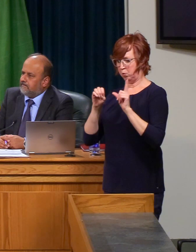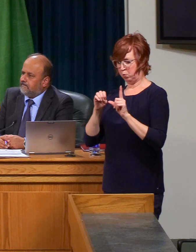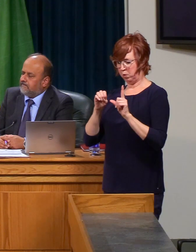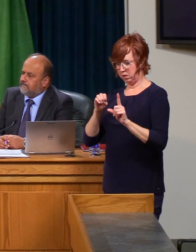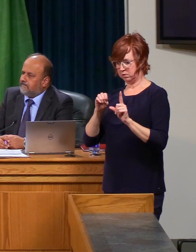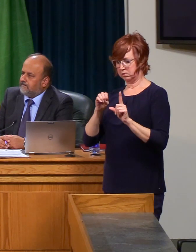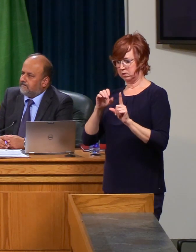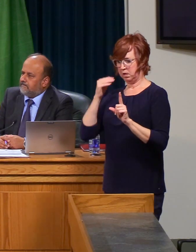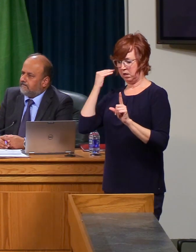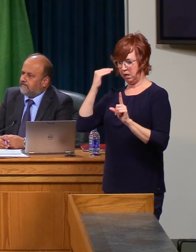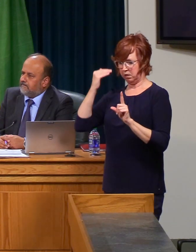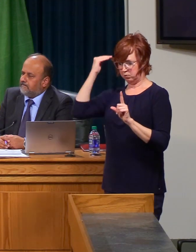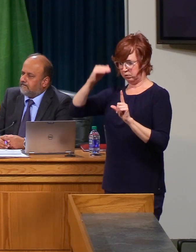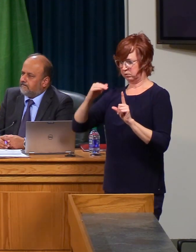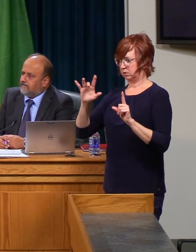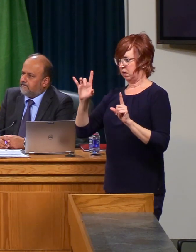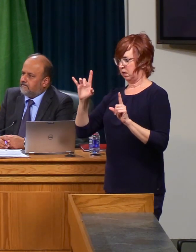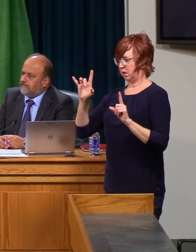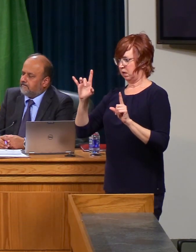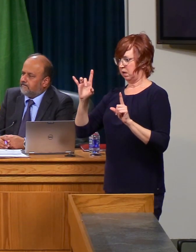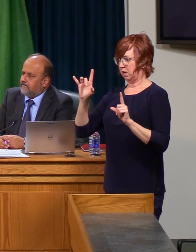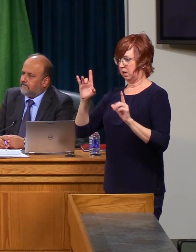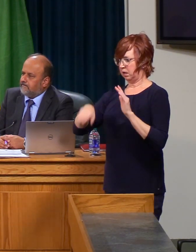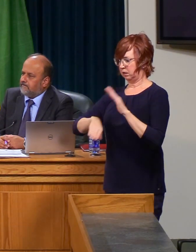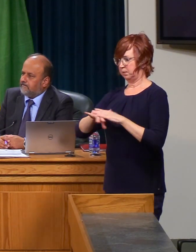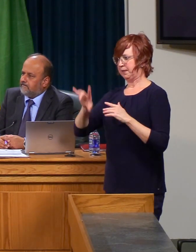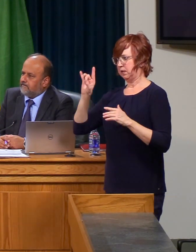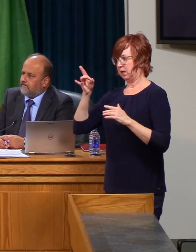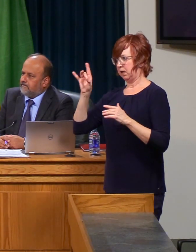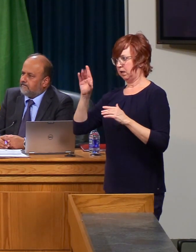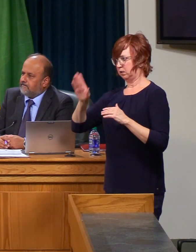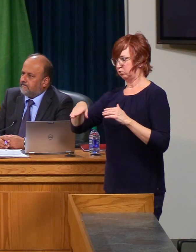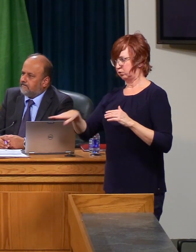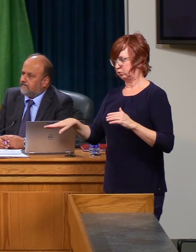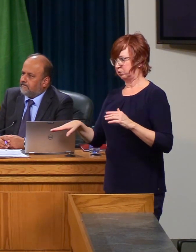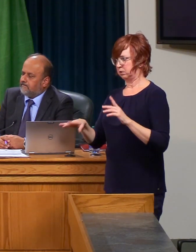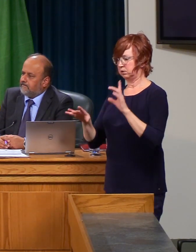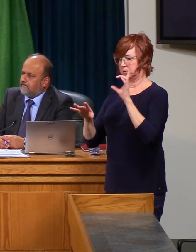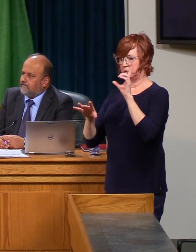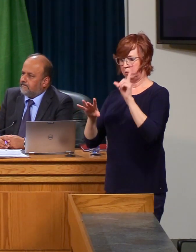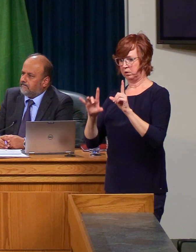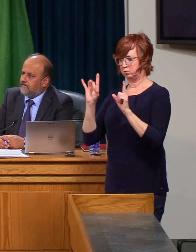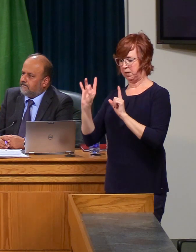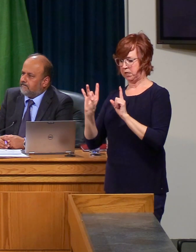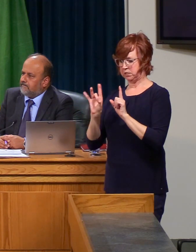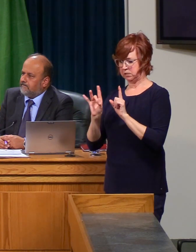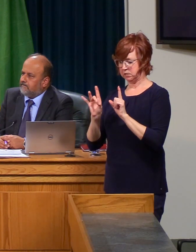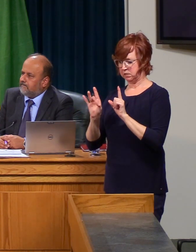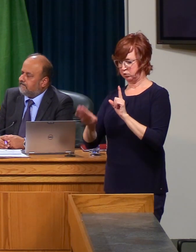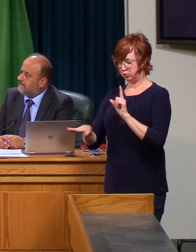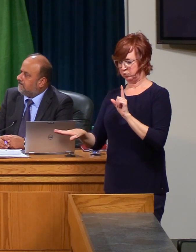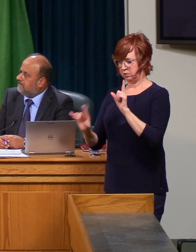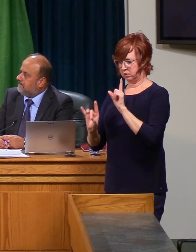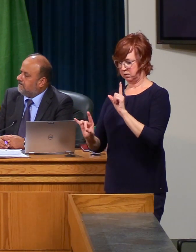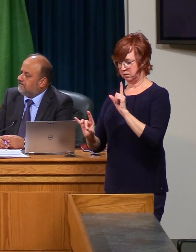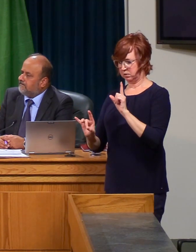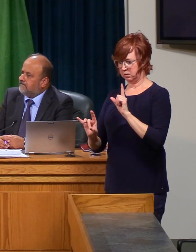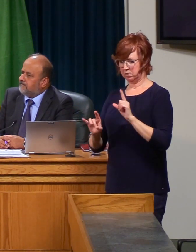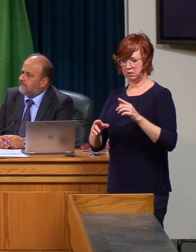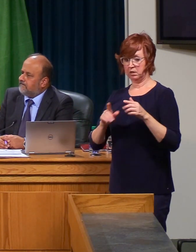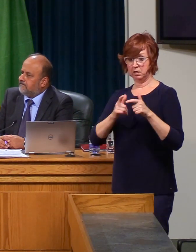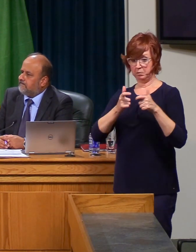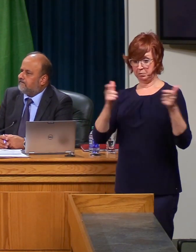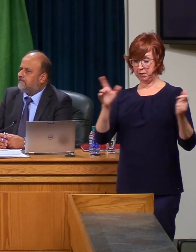daycare provider, one person, they can have up to 8, so it shouldn't impact those too greatly. And then with respect to some